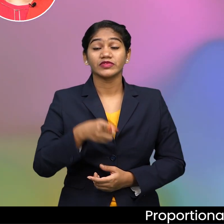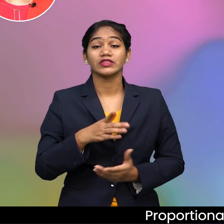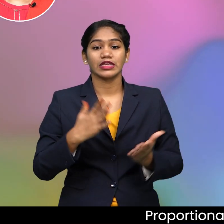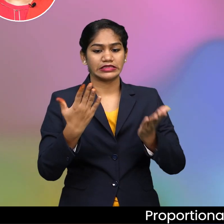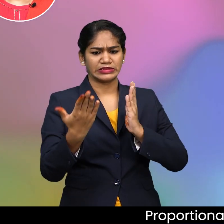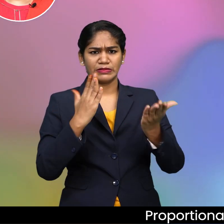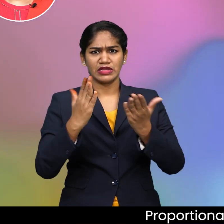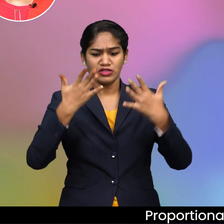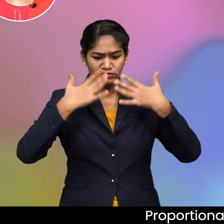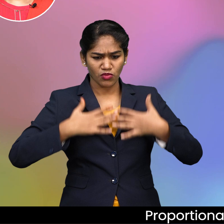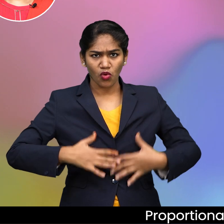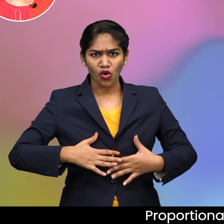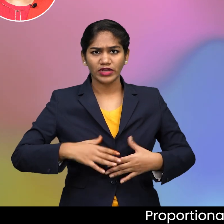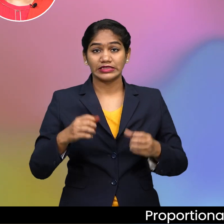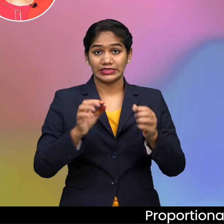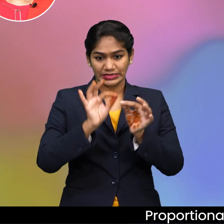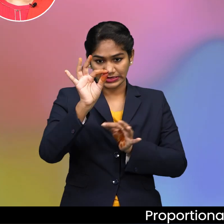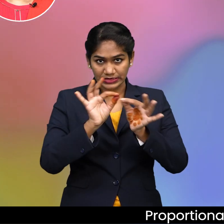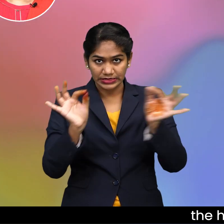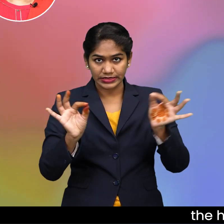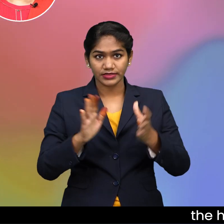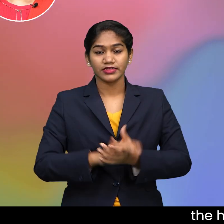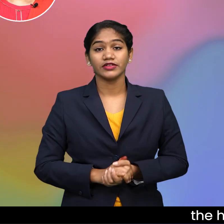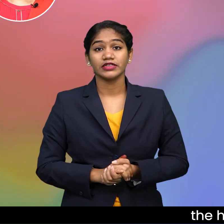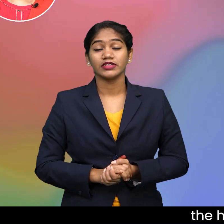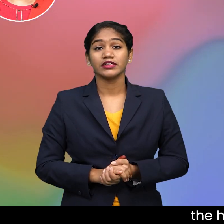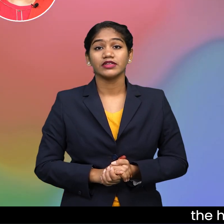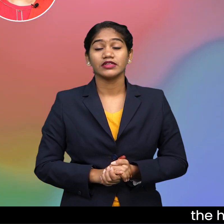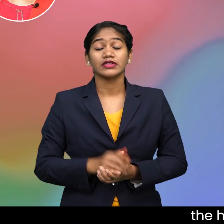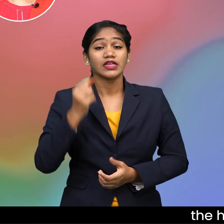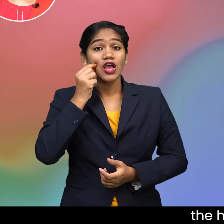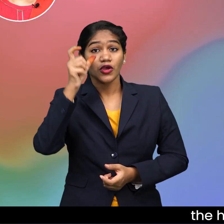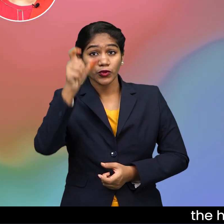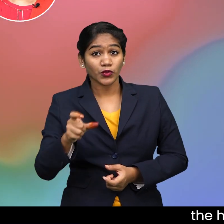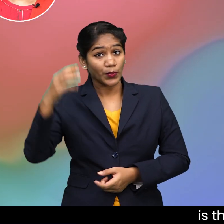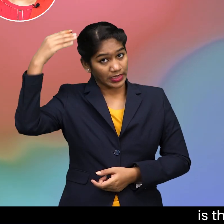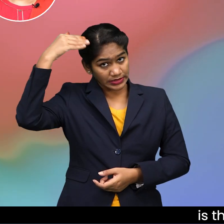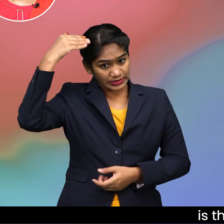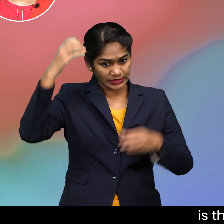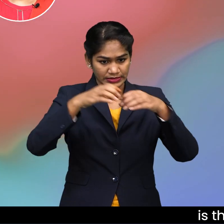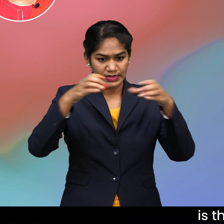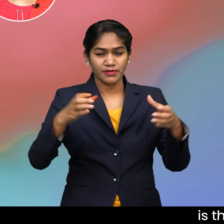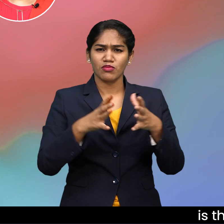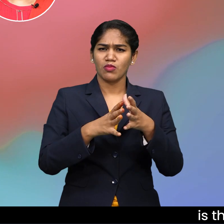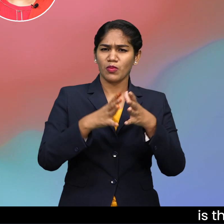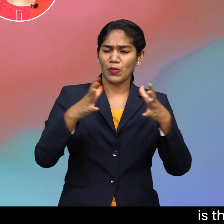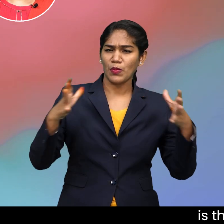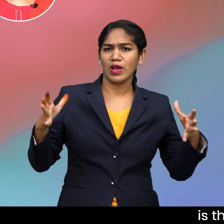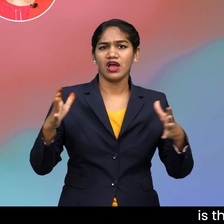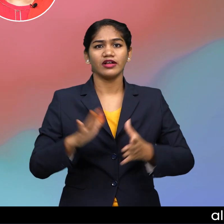Proportionate to the body size, the human brain is the largest